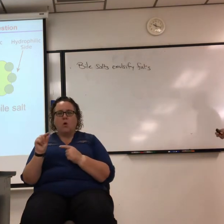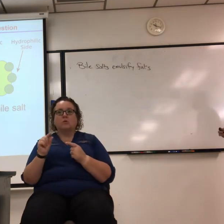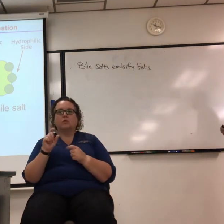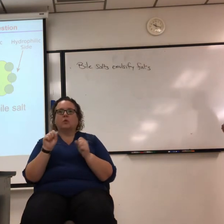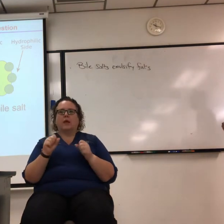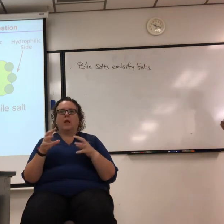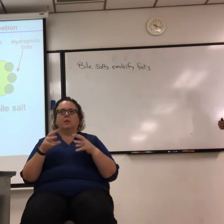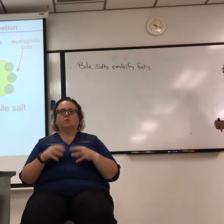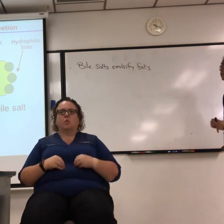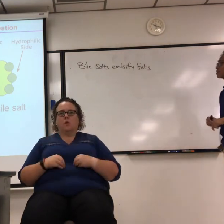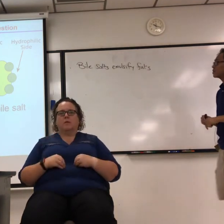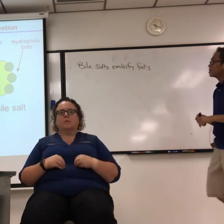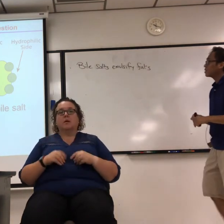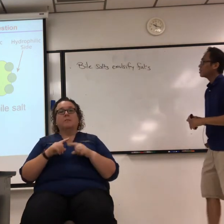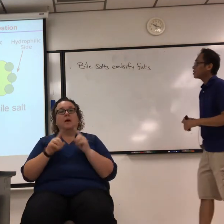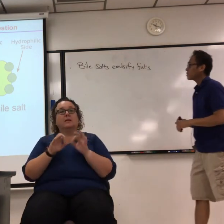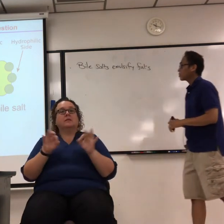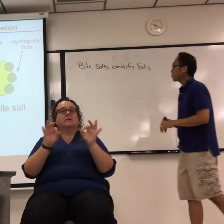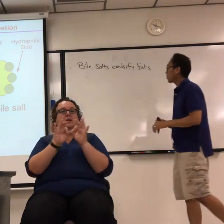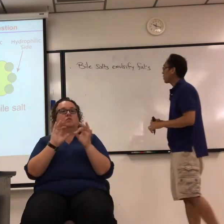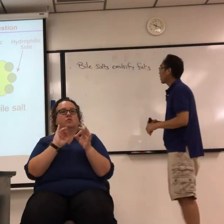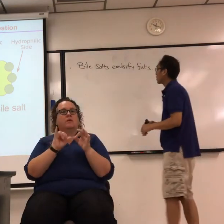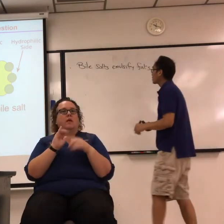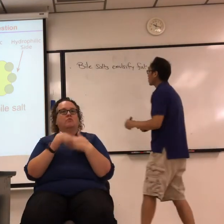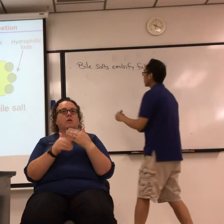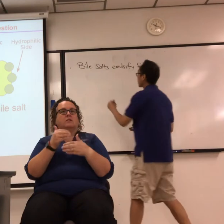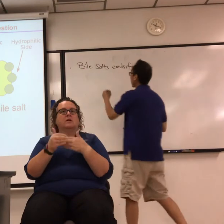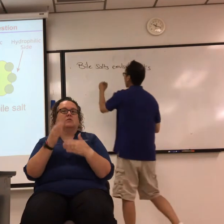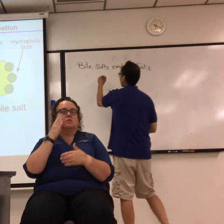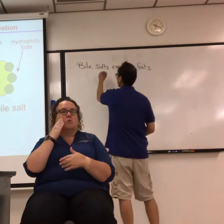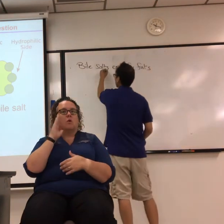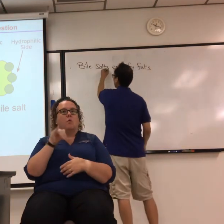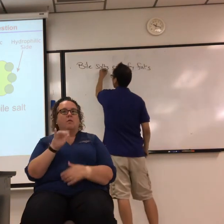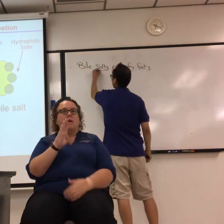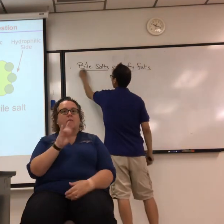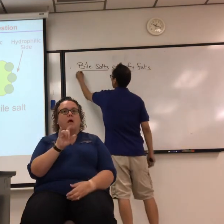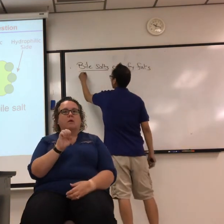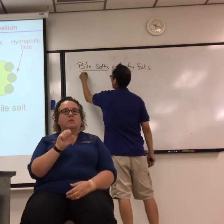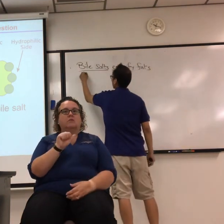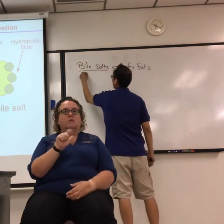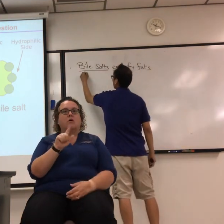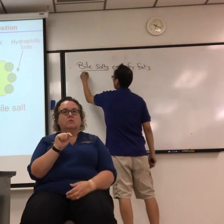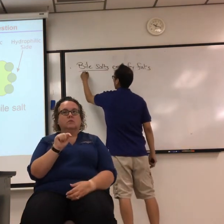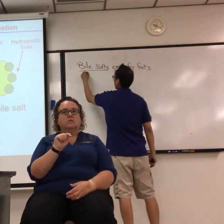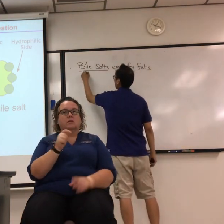it's essential to the process though. So look at bile salts have